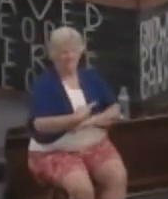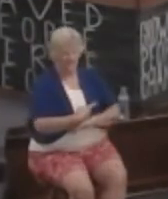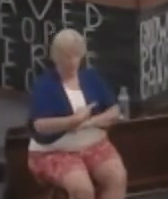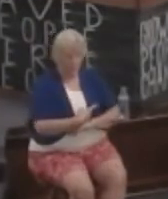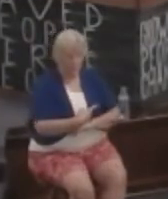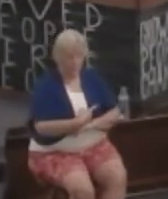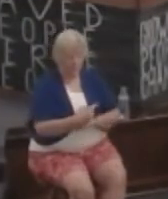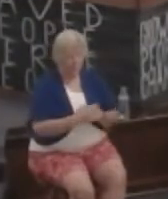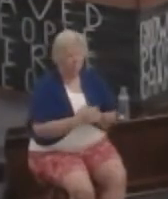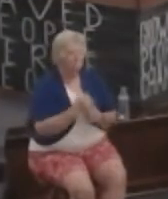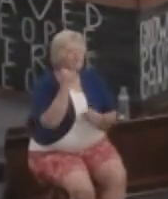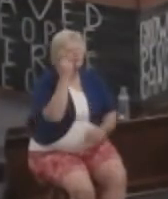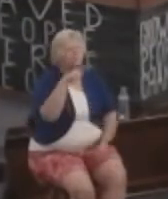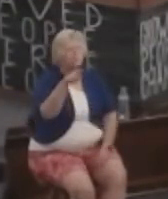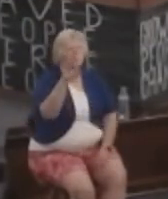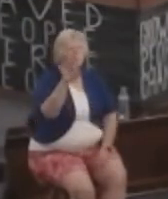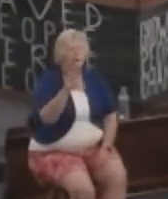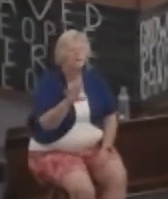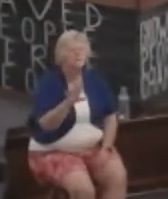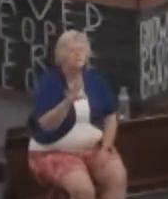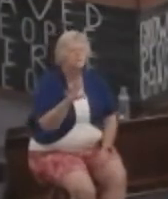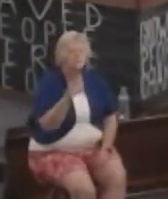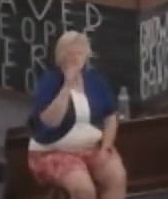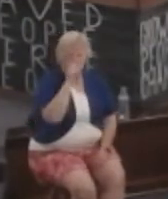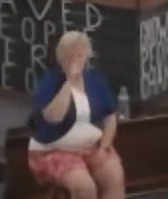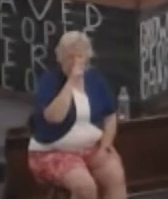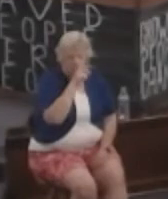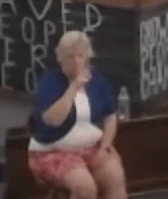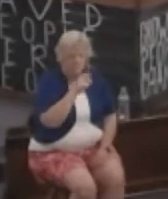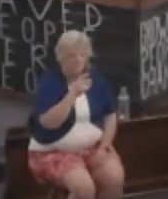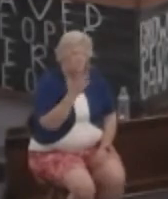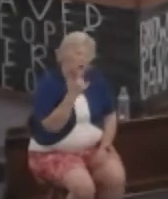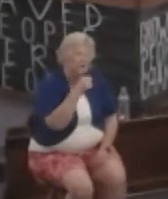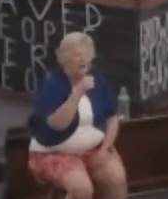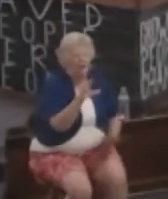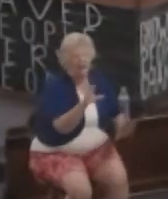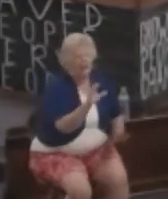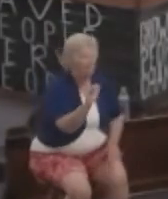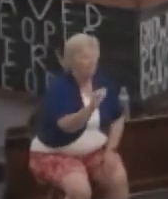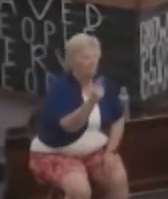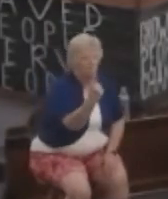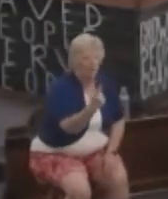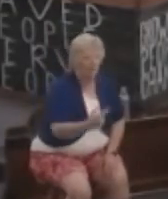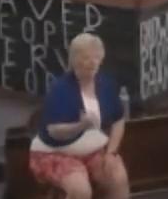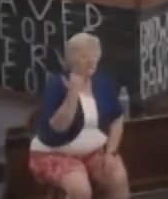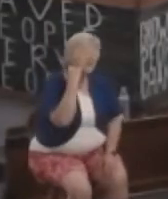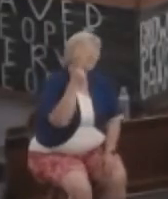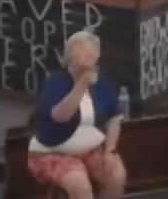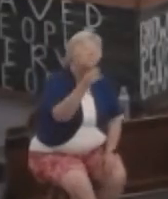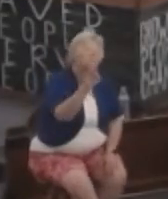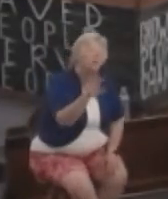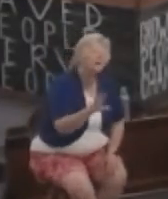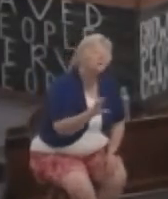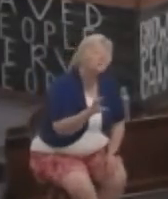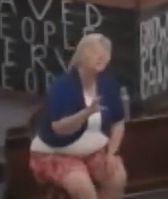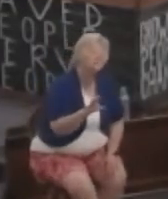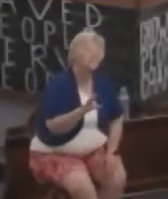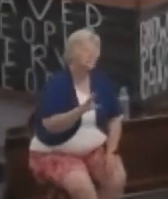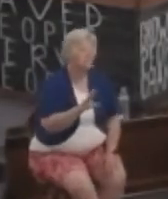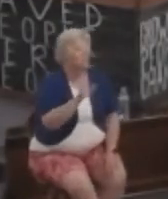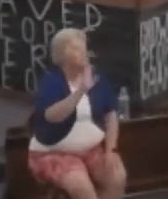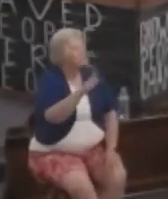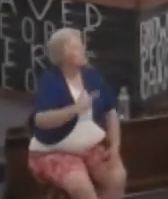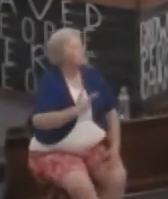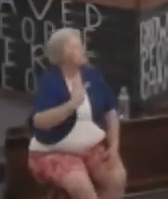If you are a pastor, how come you don't act like one? If you are a pastor, then your life must